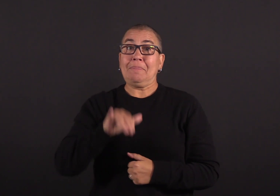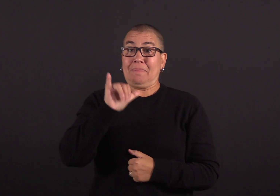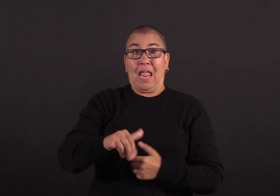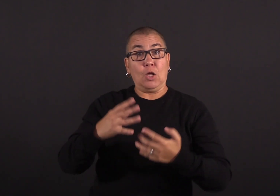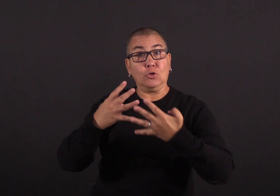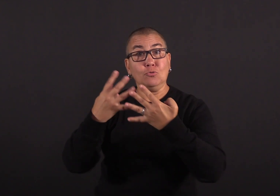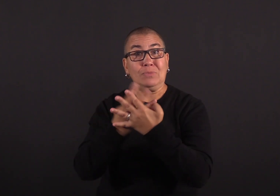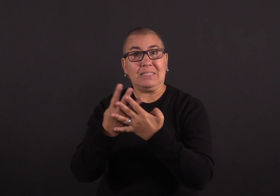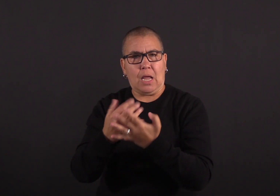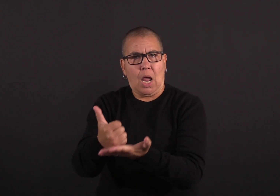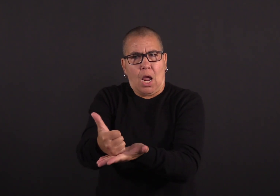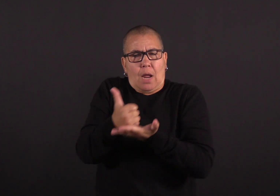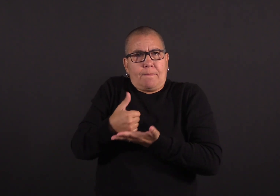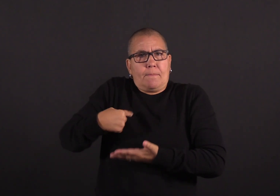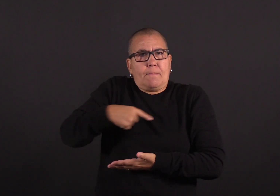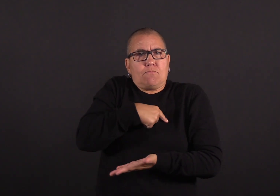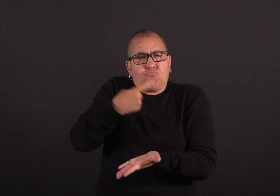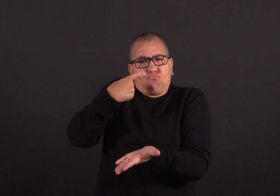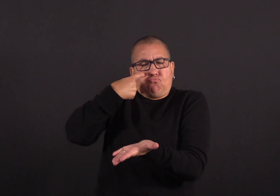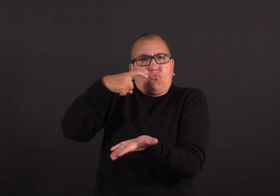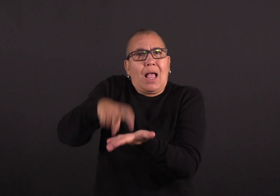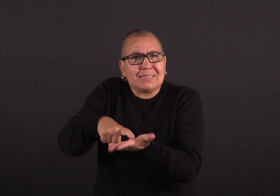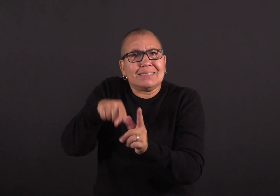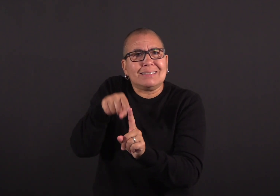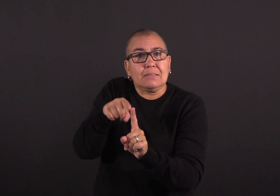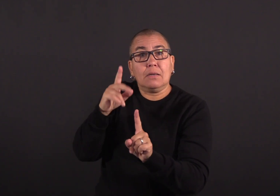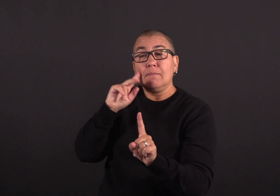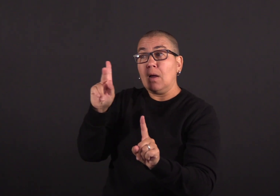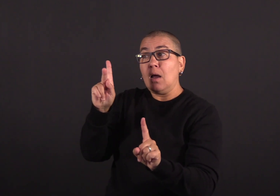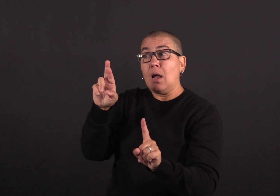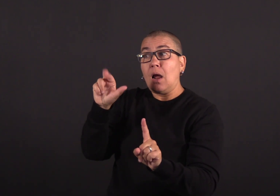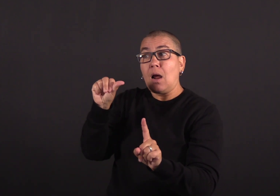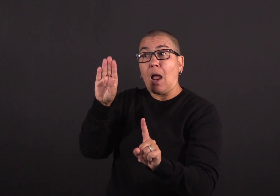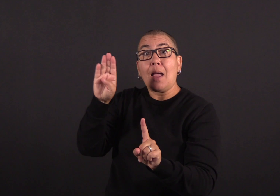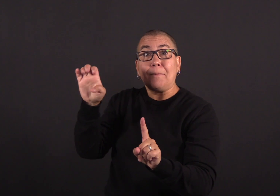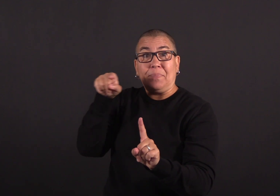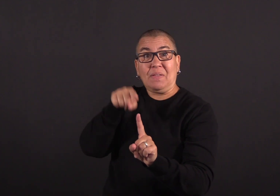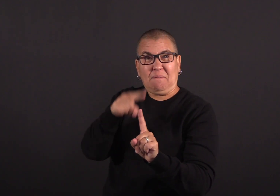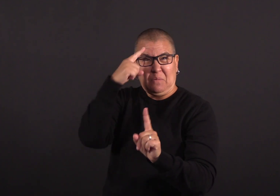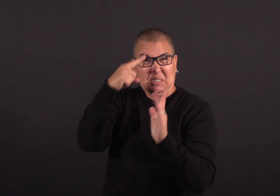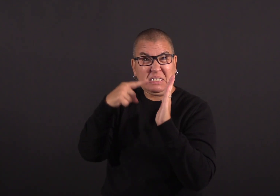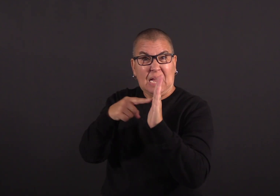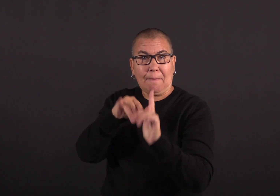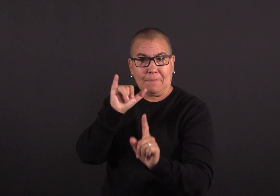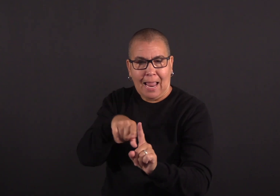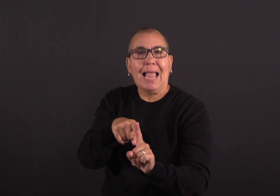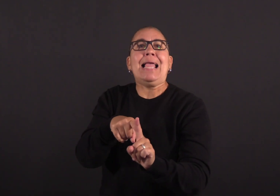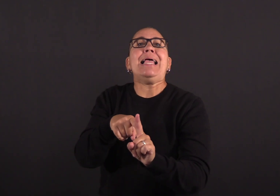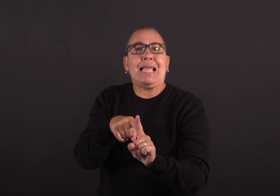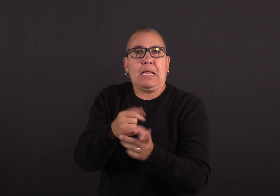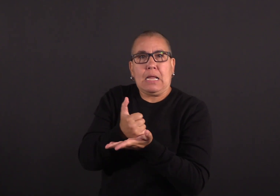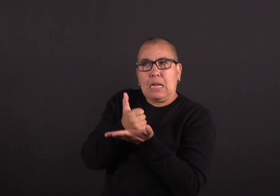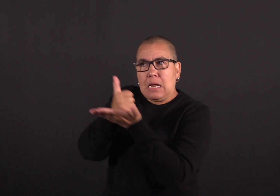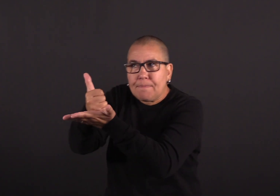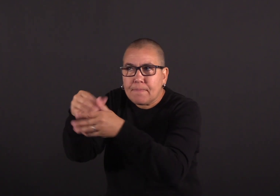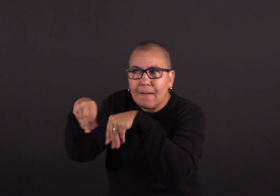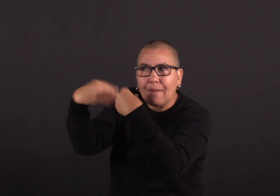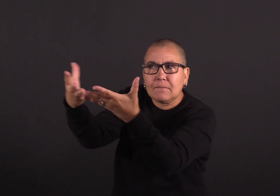Newborn screening for Krabbe will allow families to consider a stem cell transplant before their